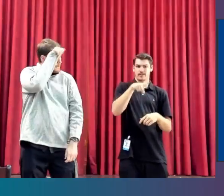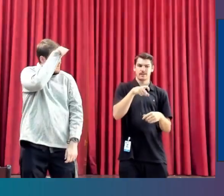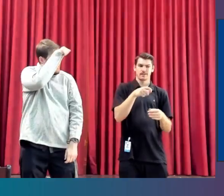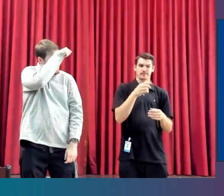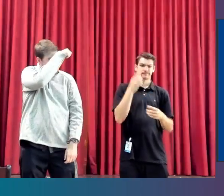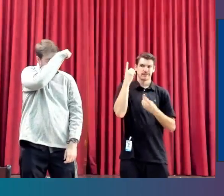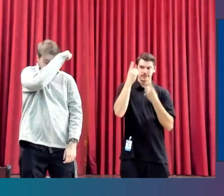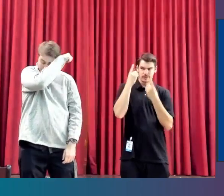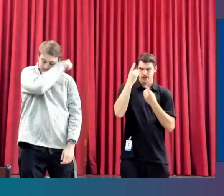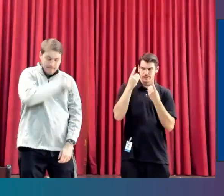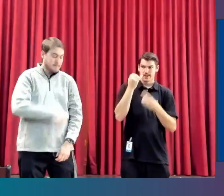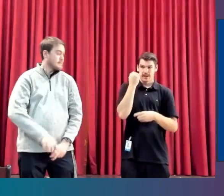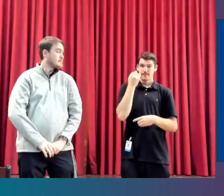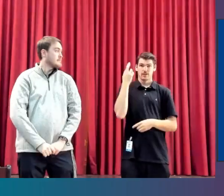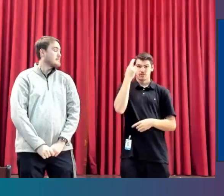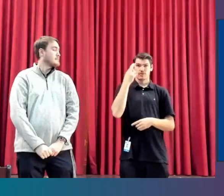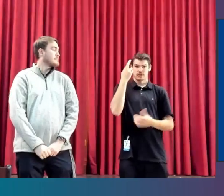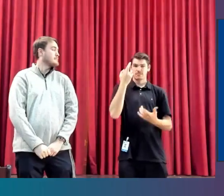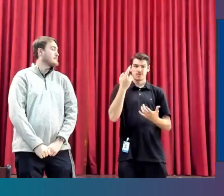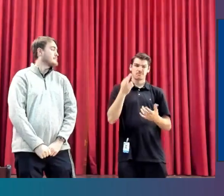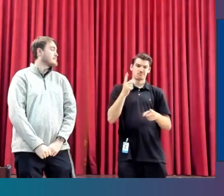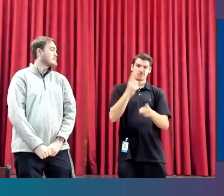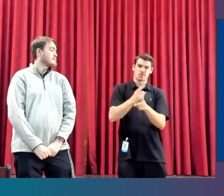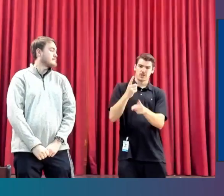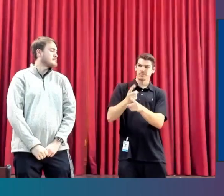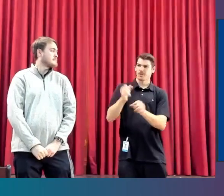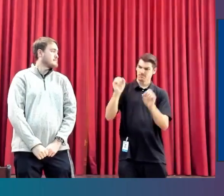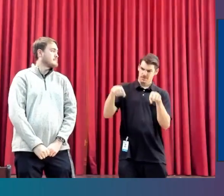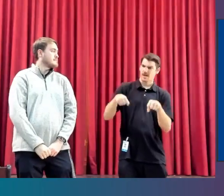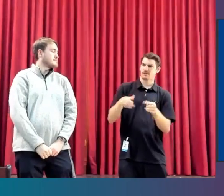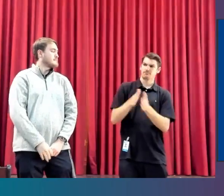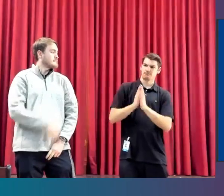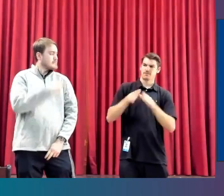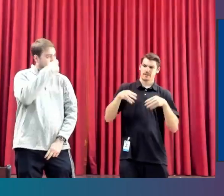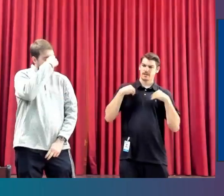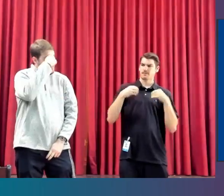should allow it if it's reasonable to grant.